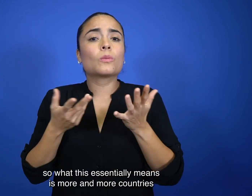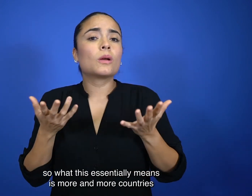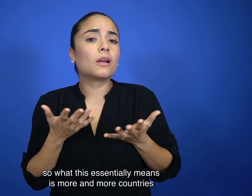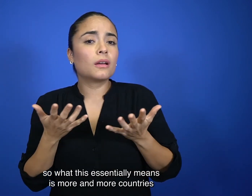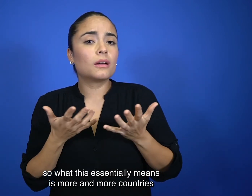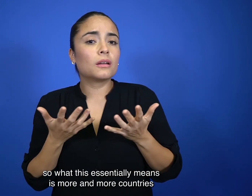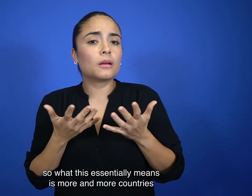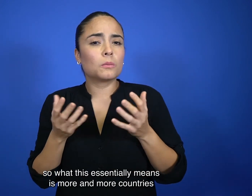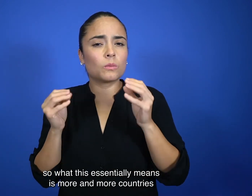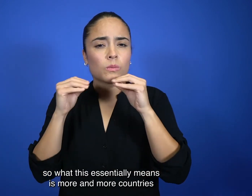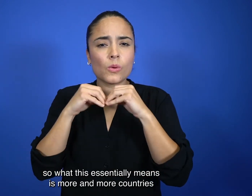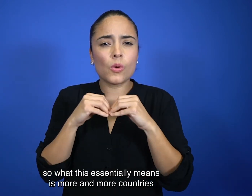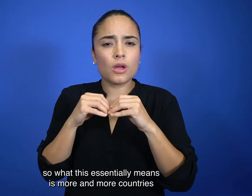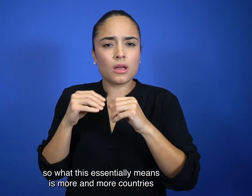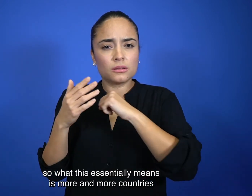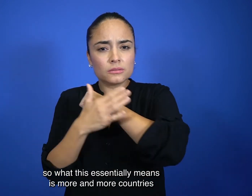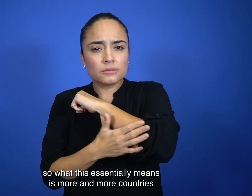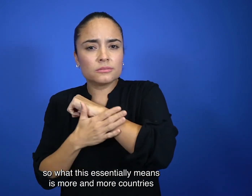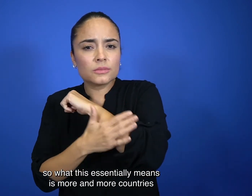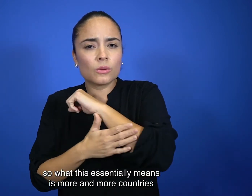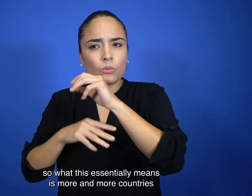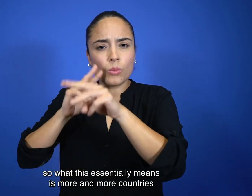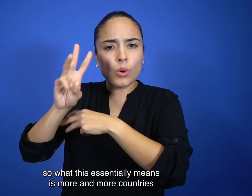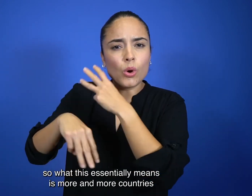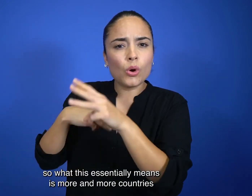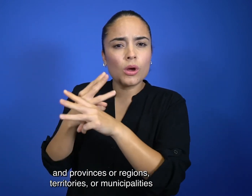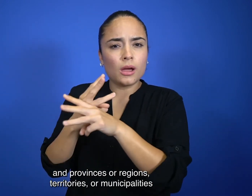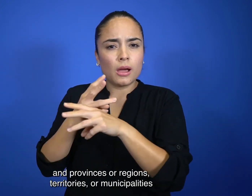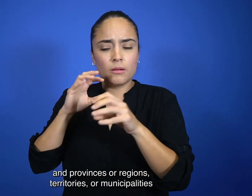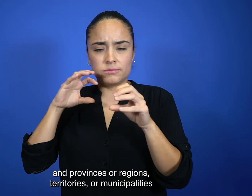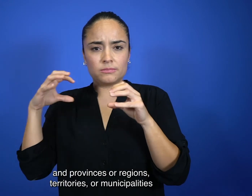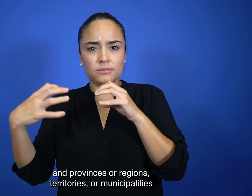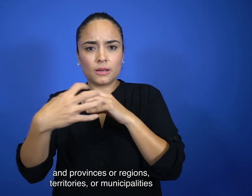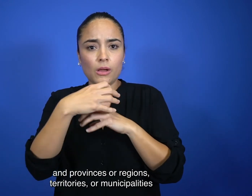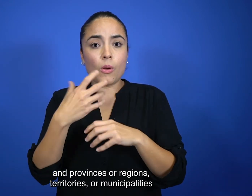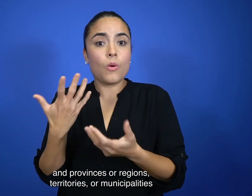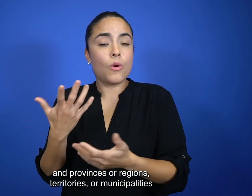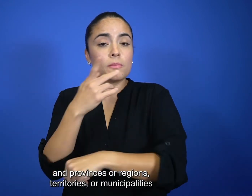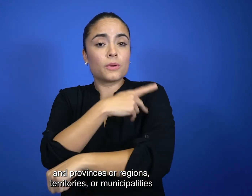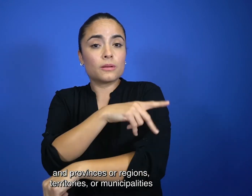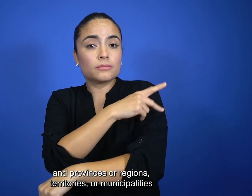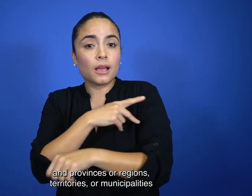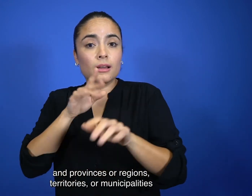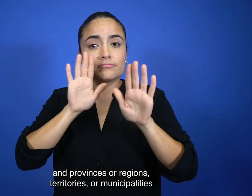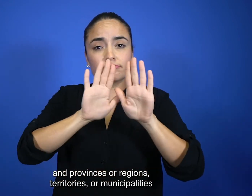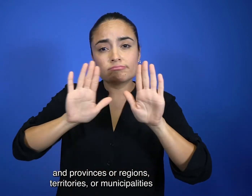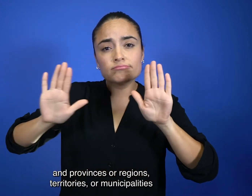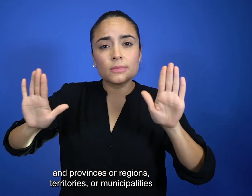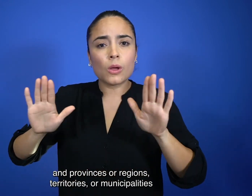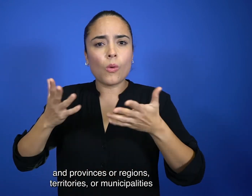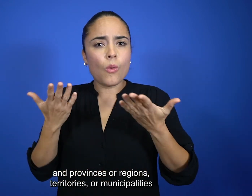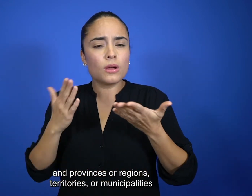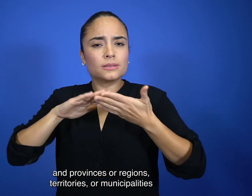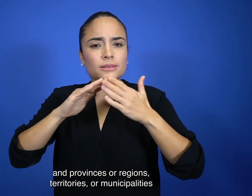what this essentially means is more and more countries and provinces or regions, territories,